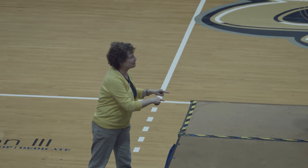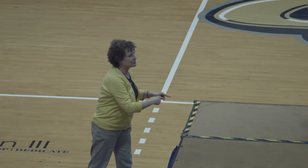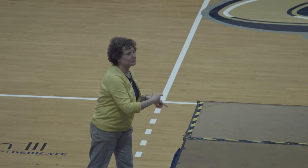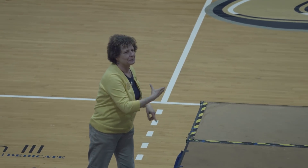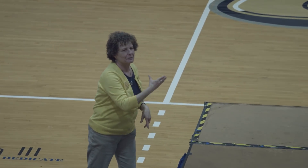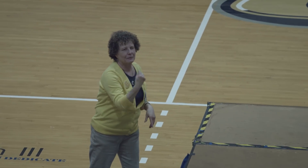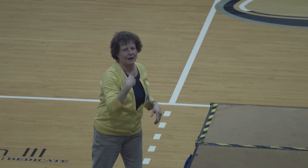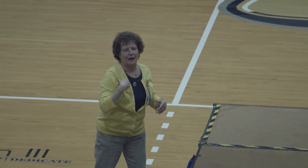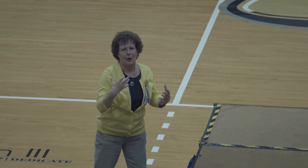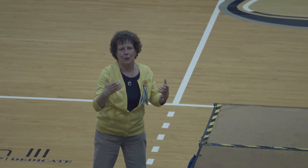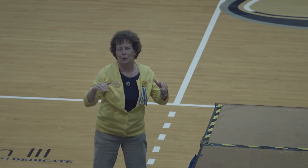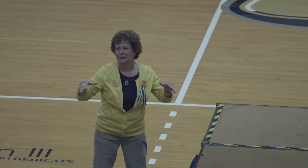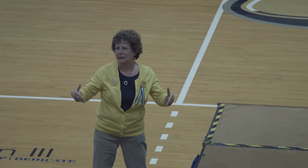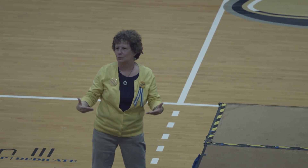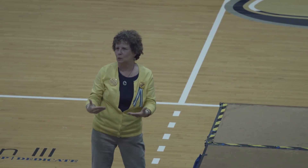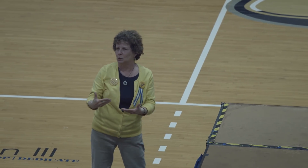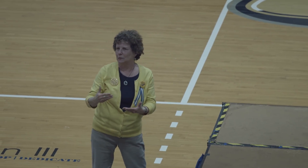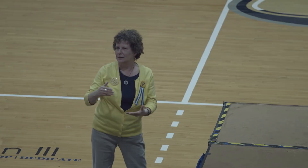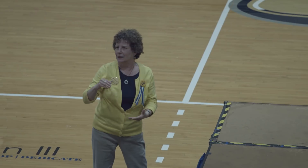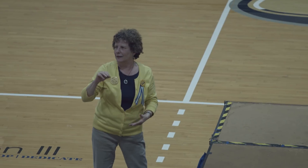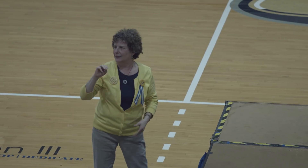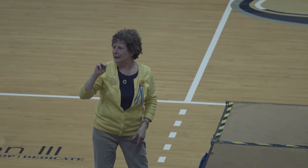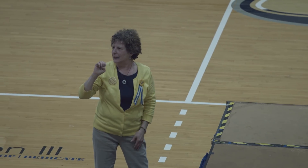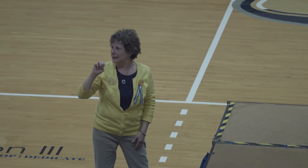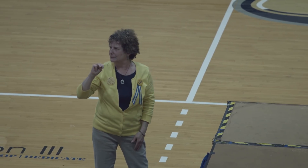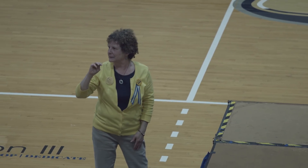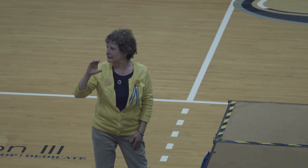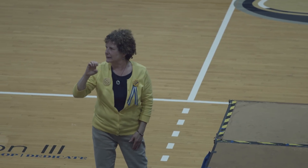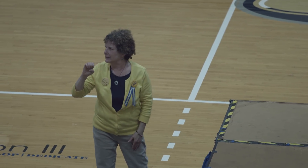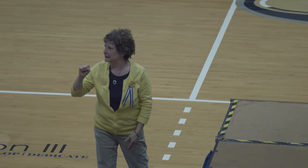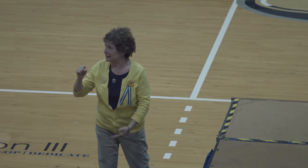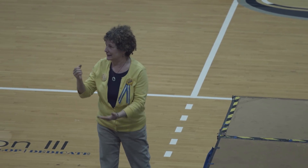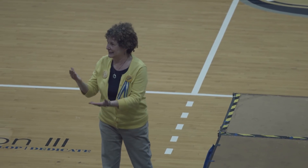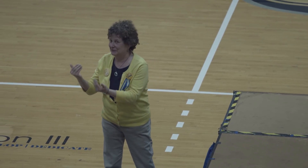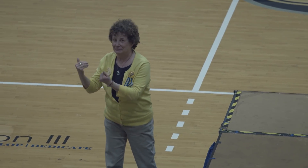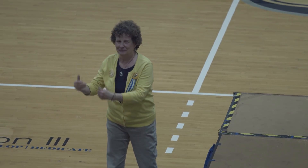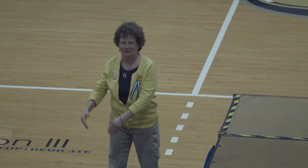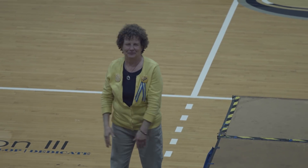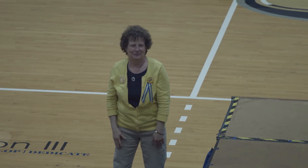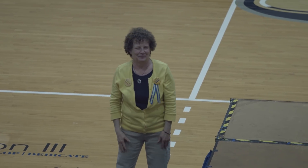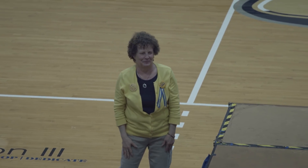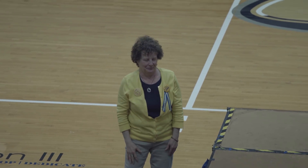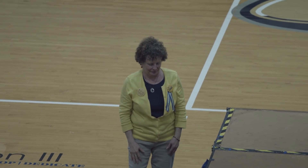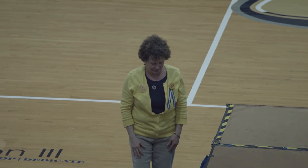Thank you for coming, all of you. And I'd also like to introduce the MCs.